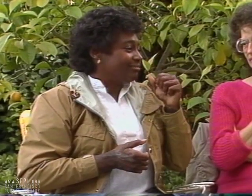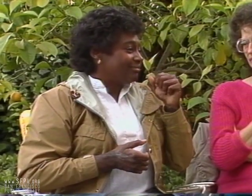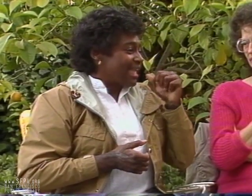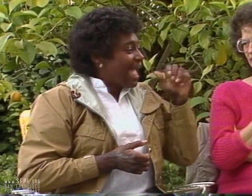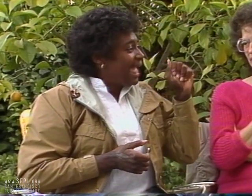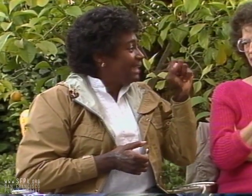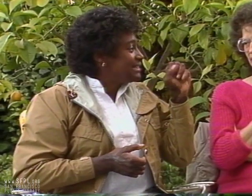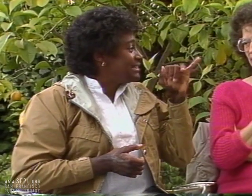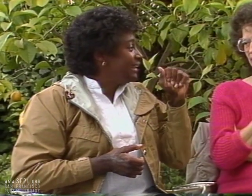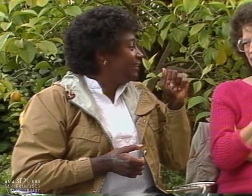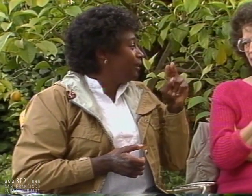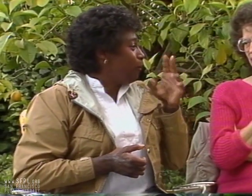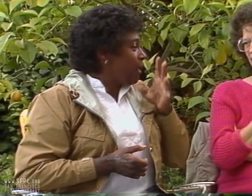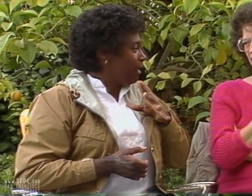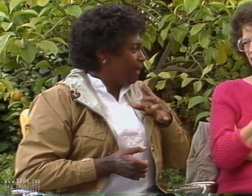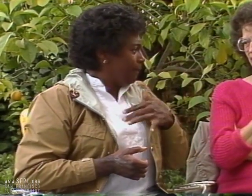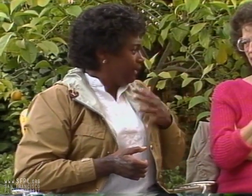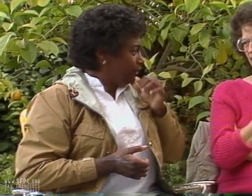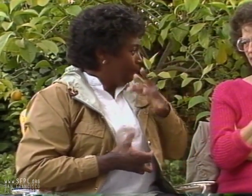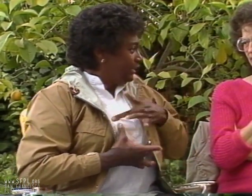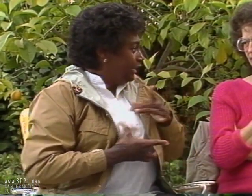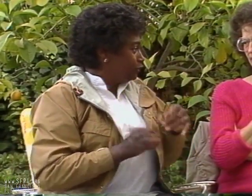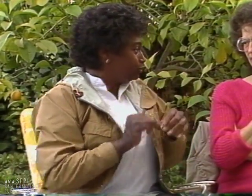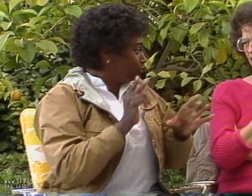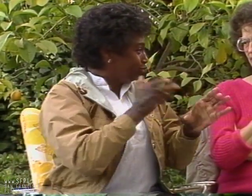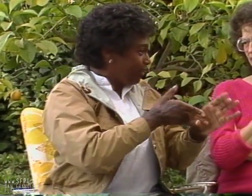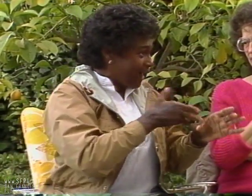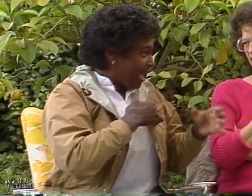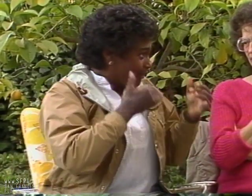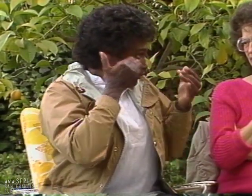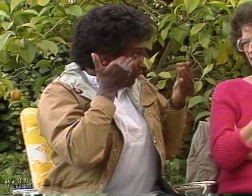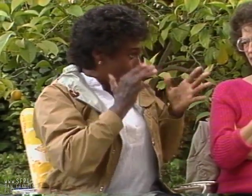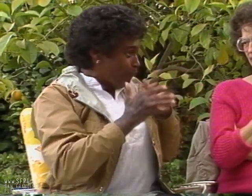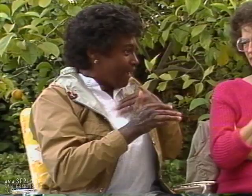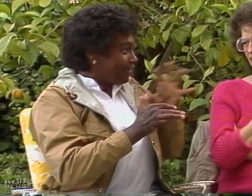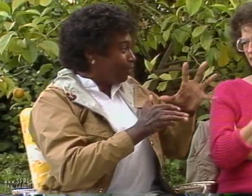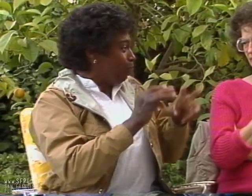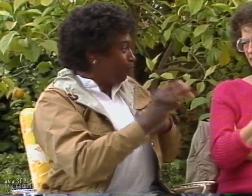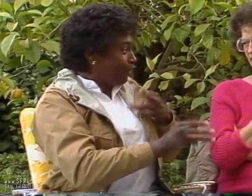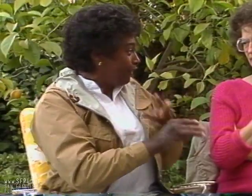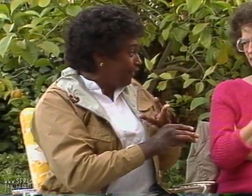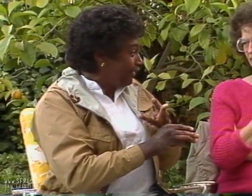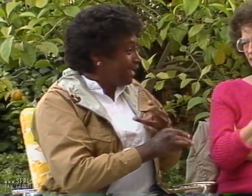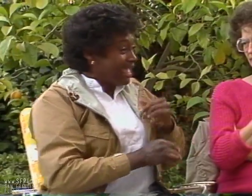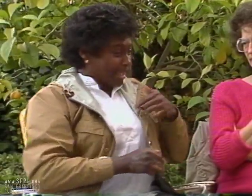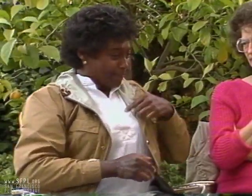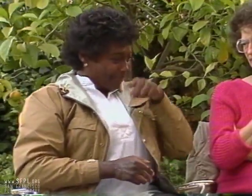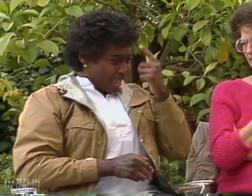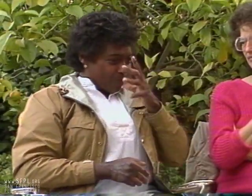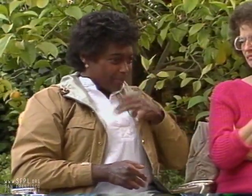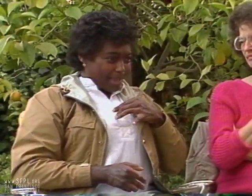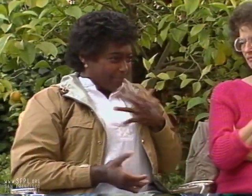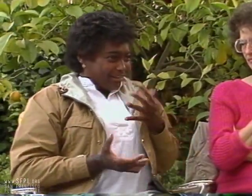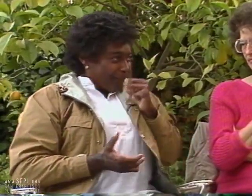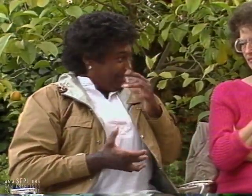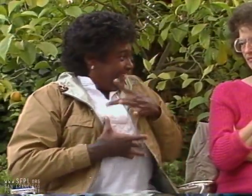were an Asian woman, I don't know if I would be interested in joining an all-white deaf women's group. I don't know the white